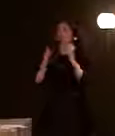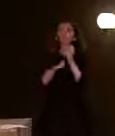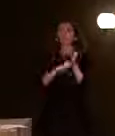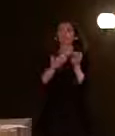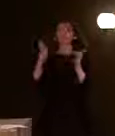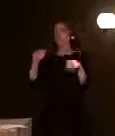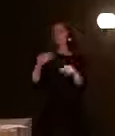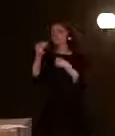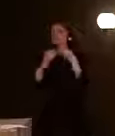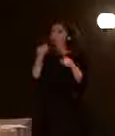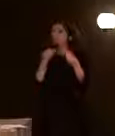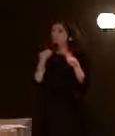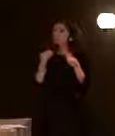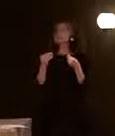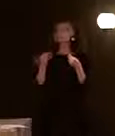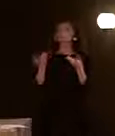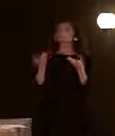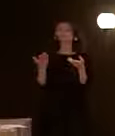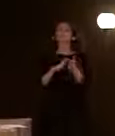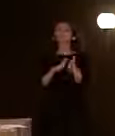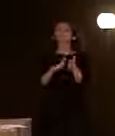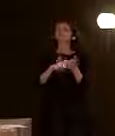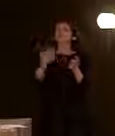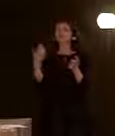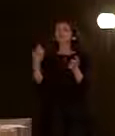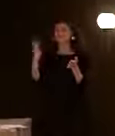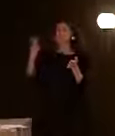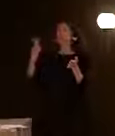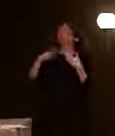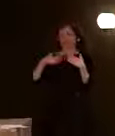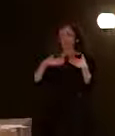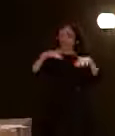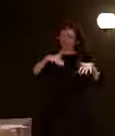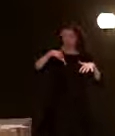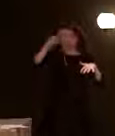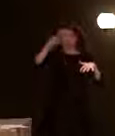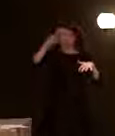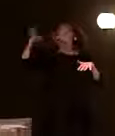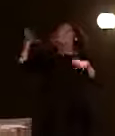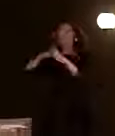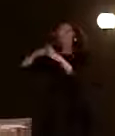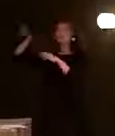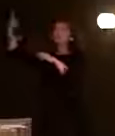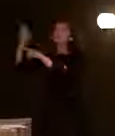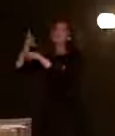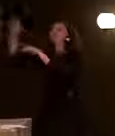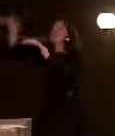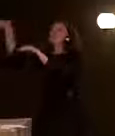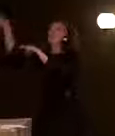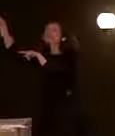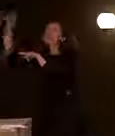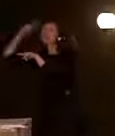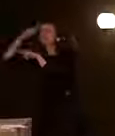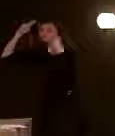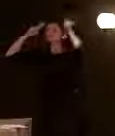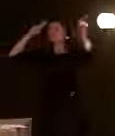them. Science, perhaps you want to explore the human body and pretend that